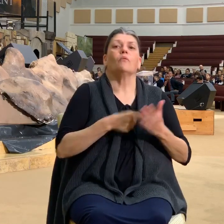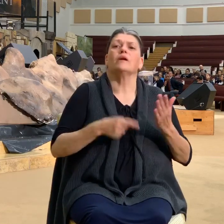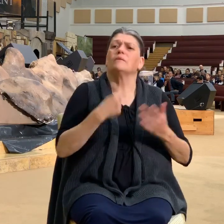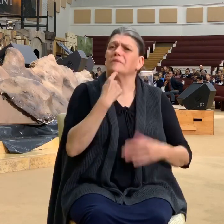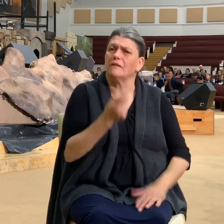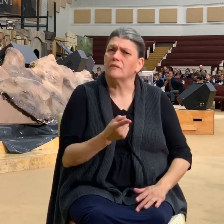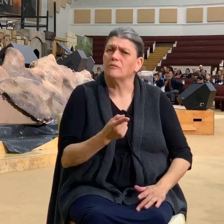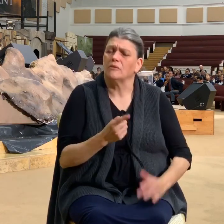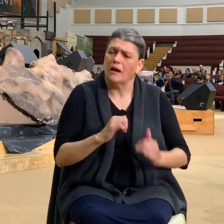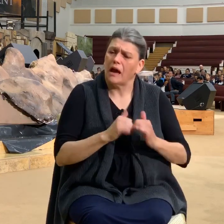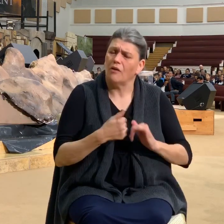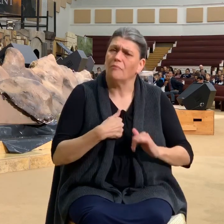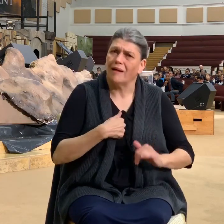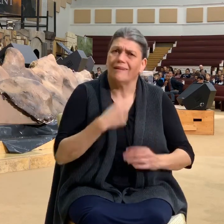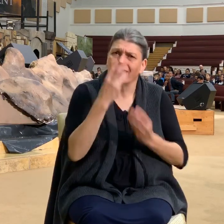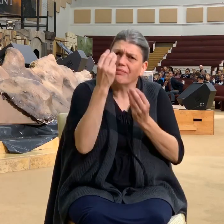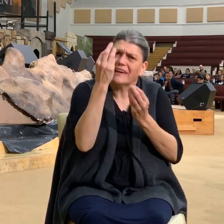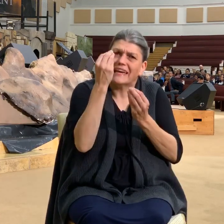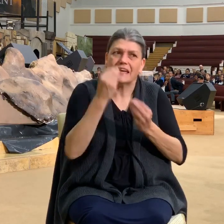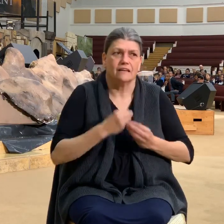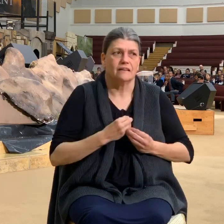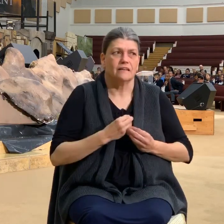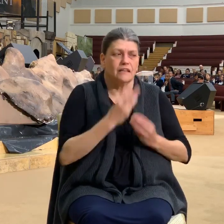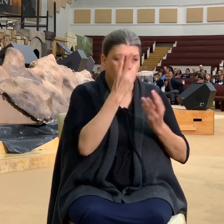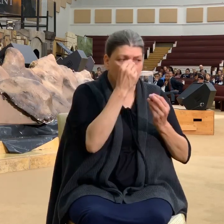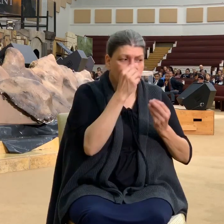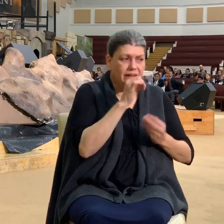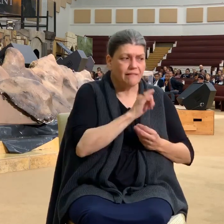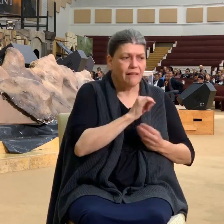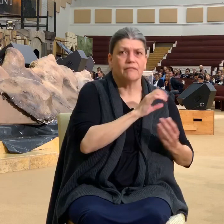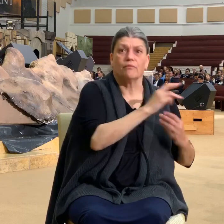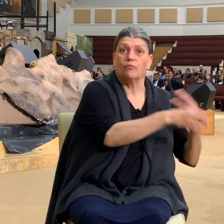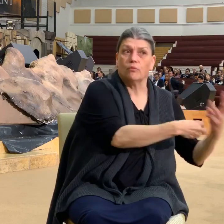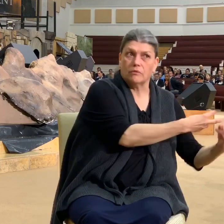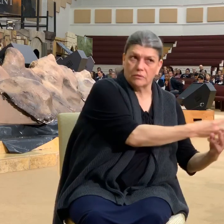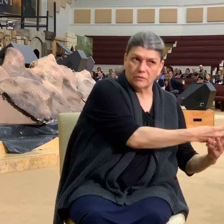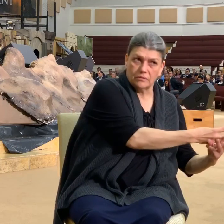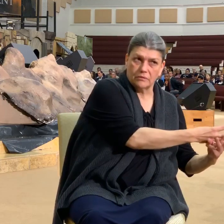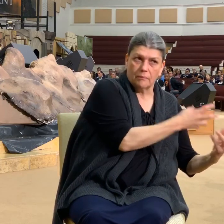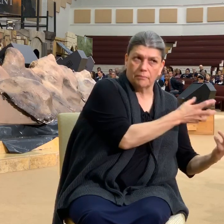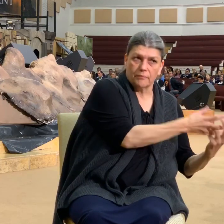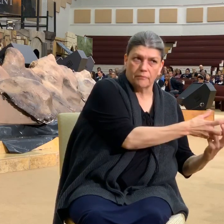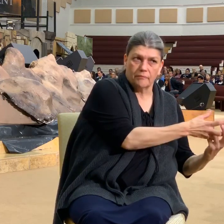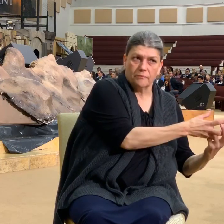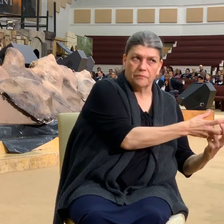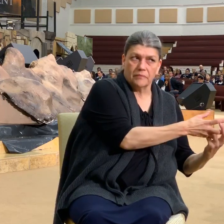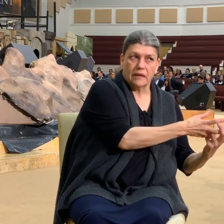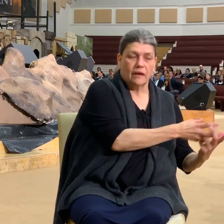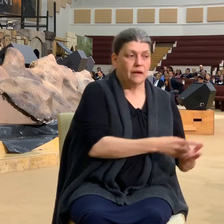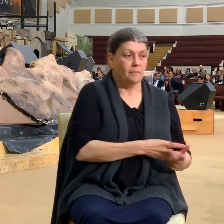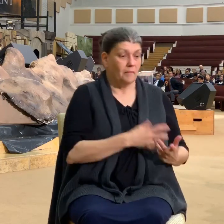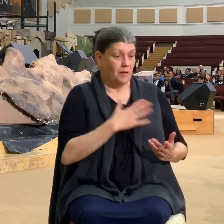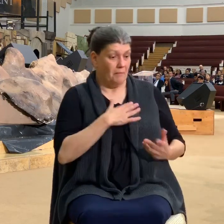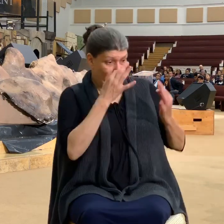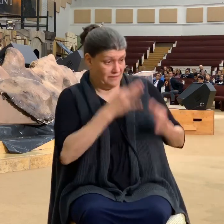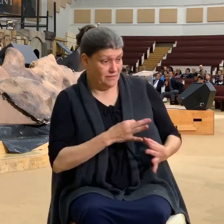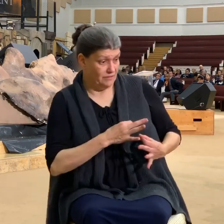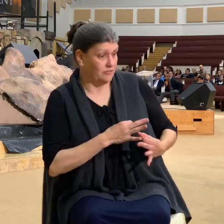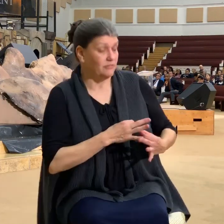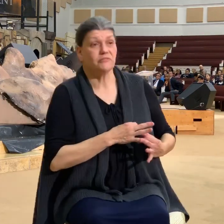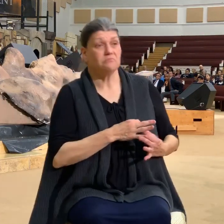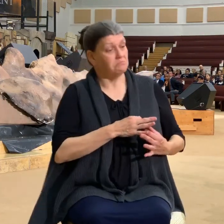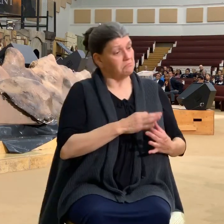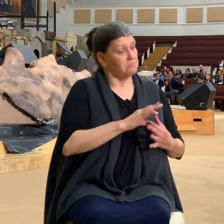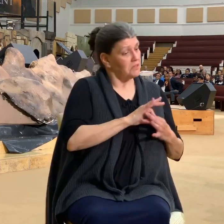yourself, how am I thinking right now? Am I thinking like the world? Am I basing my decisions off of a financial decision?